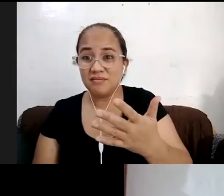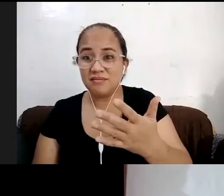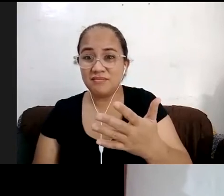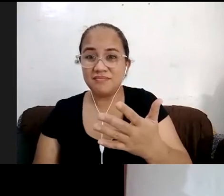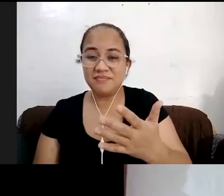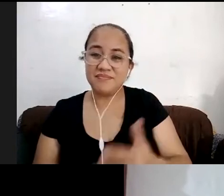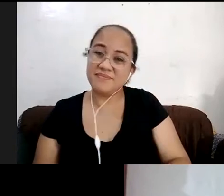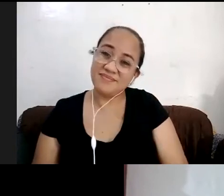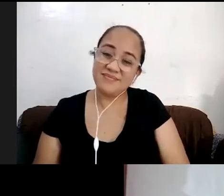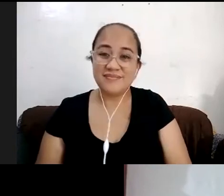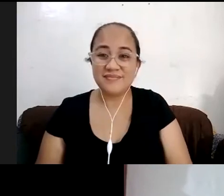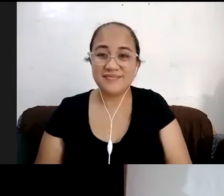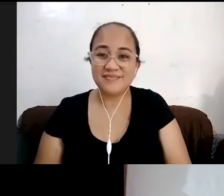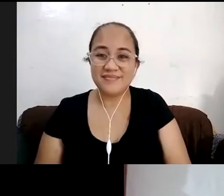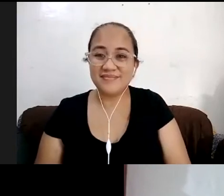Mm,